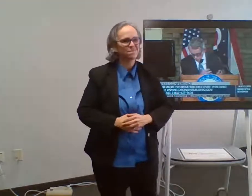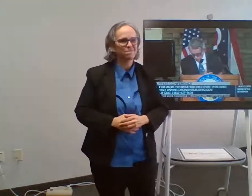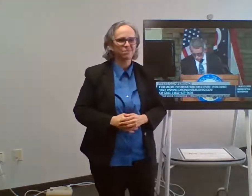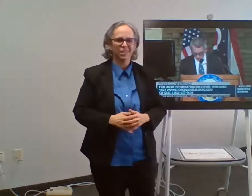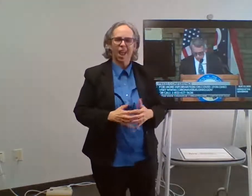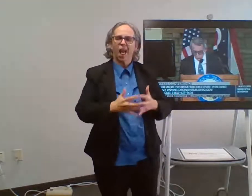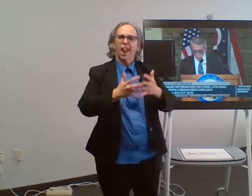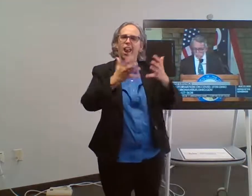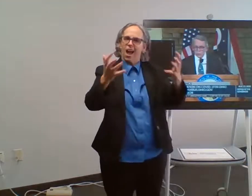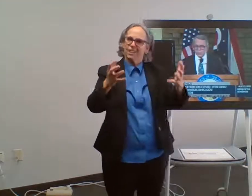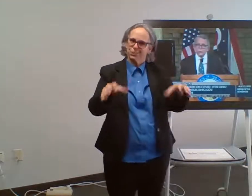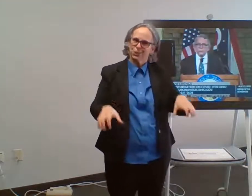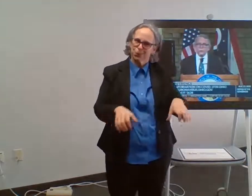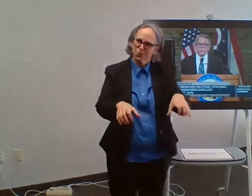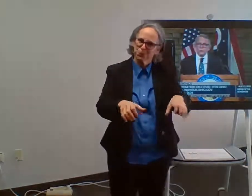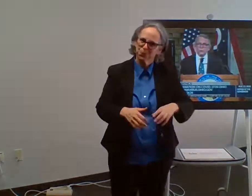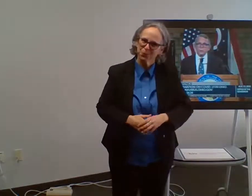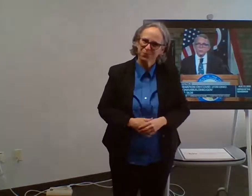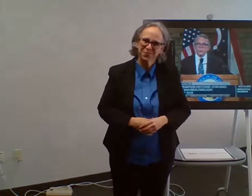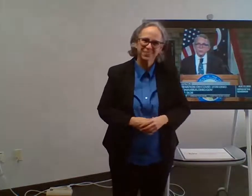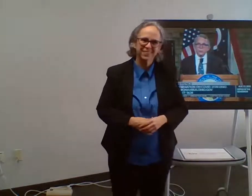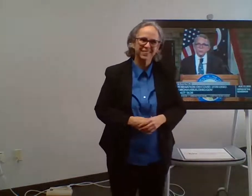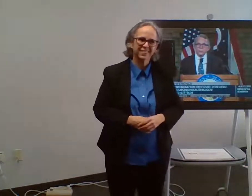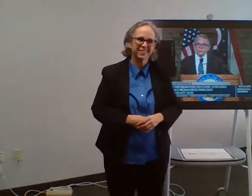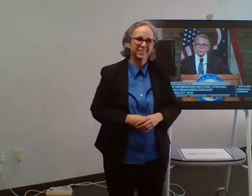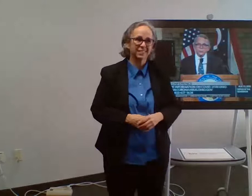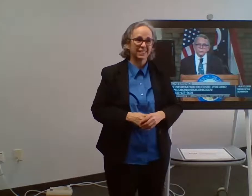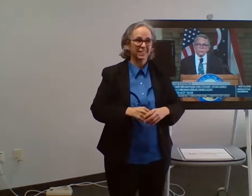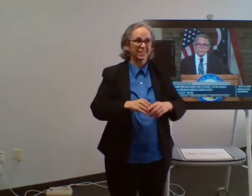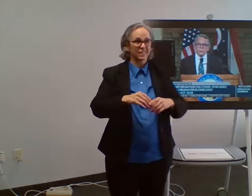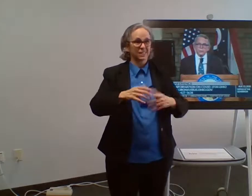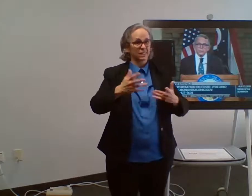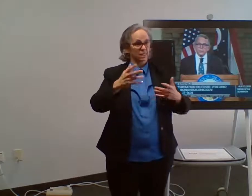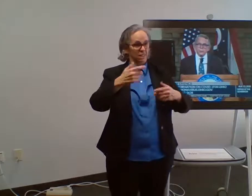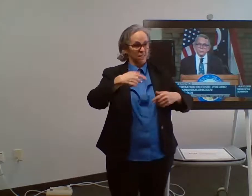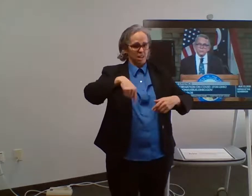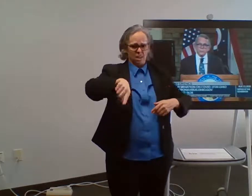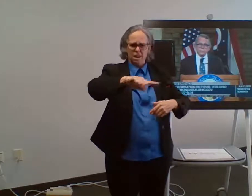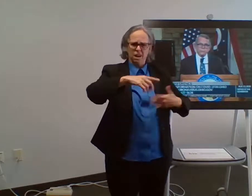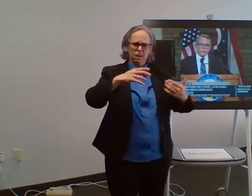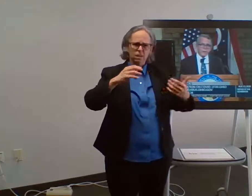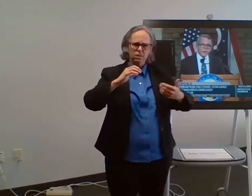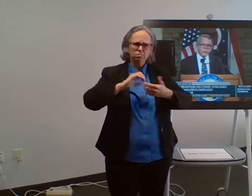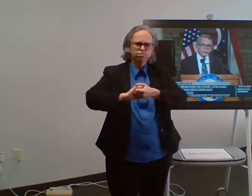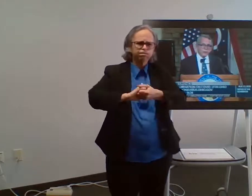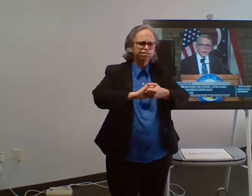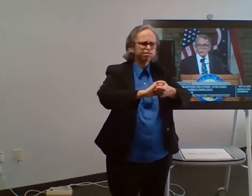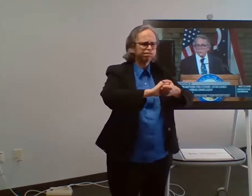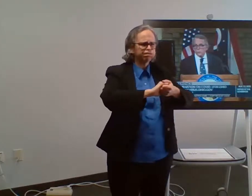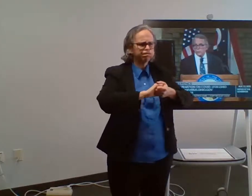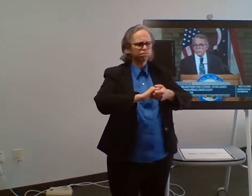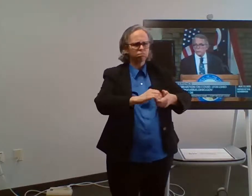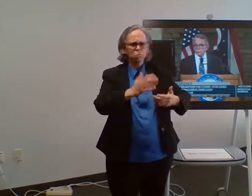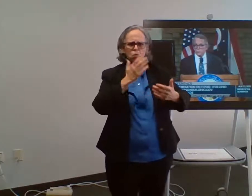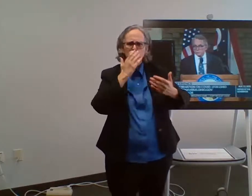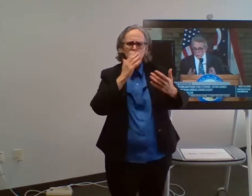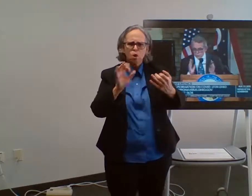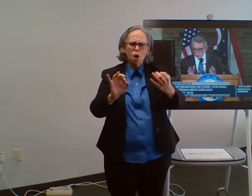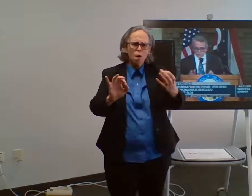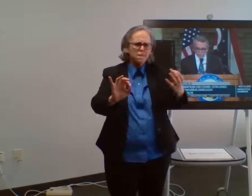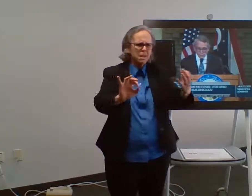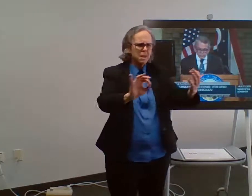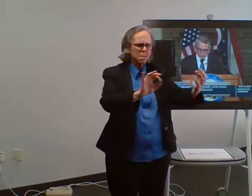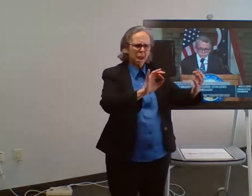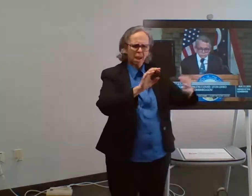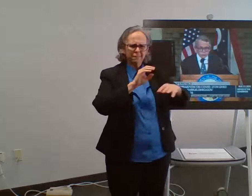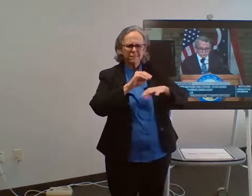group that you're putting together to work directly with you, I think will give you some good, continue to give you good feedback and good guidance, and we'll